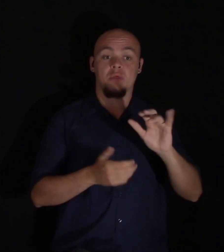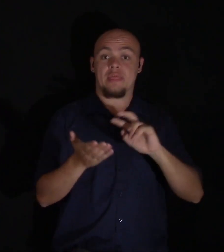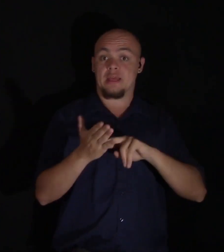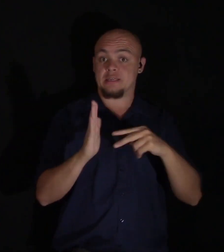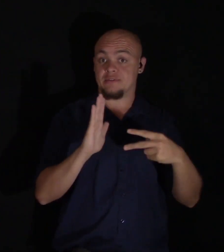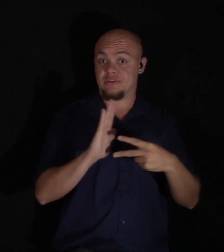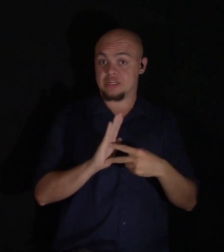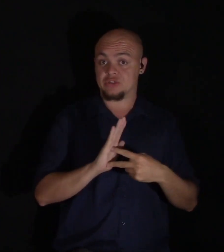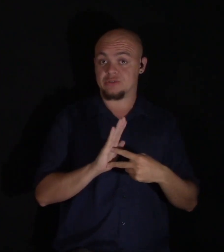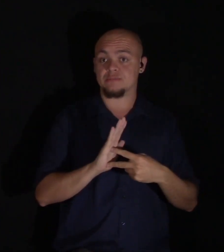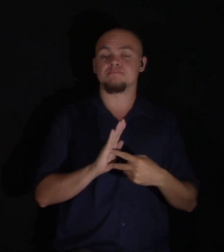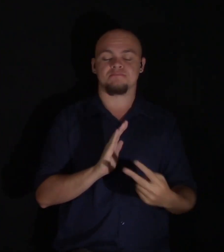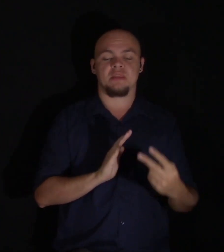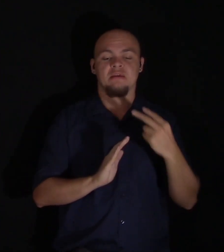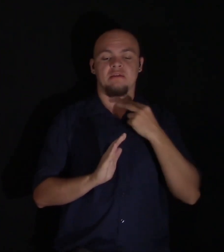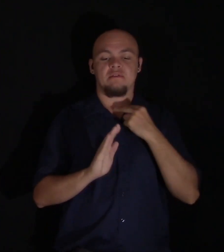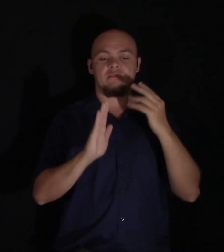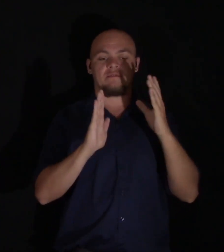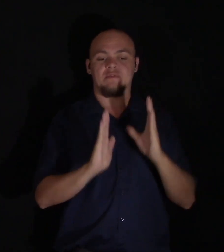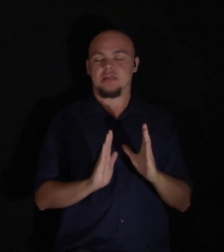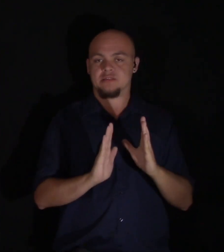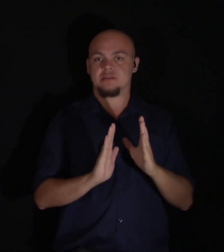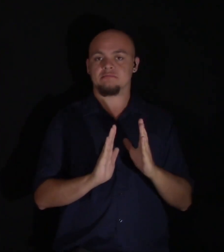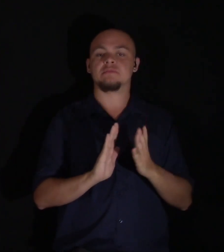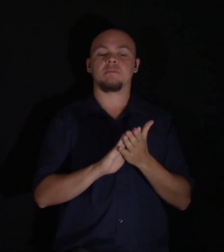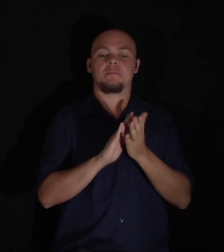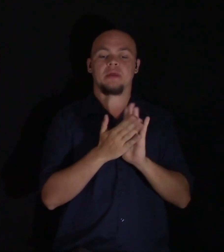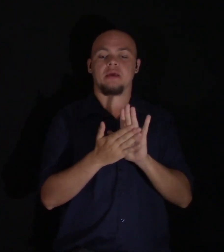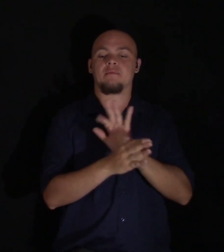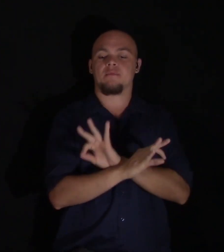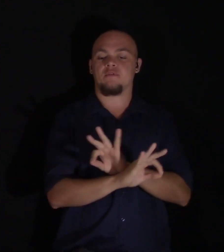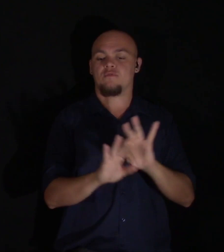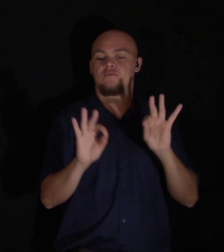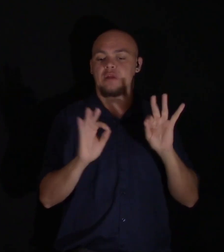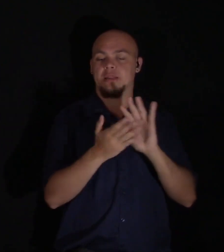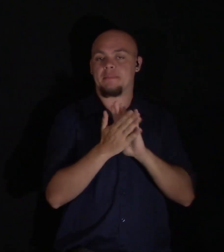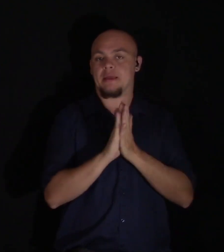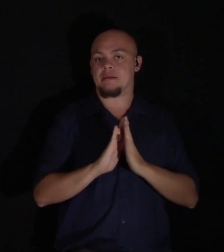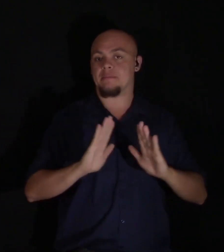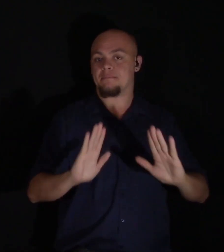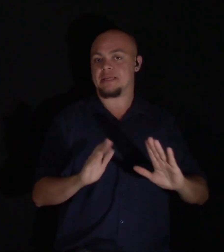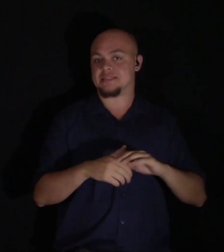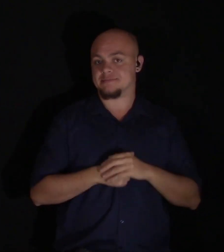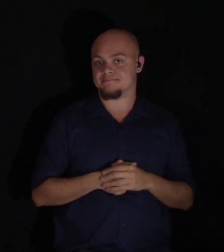definition, may victims find freedom and peace.